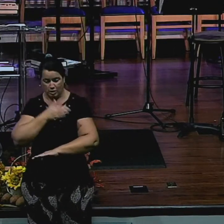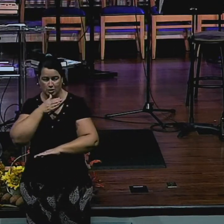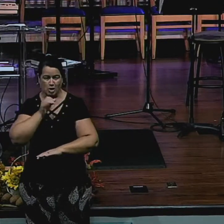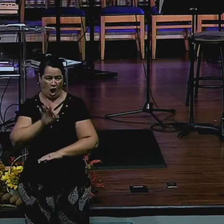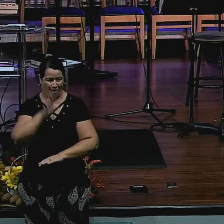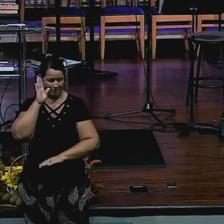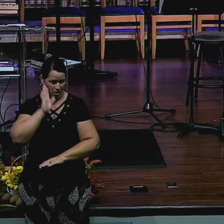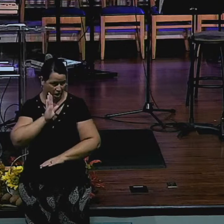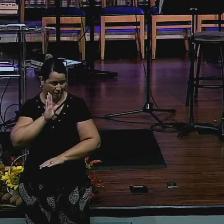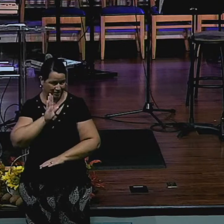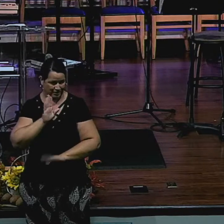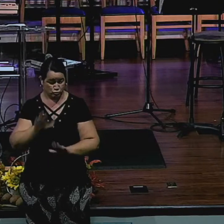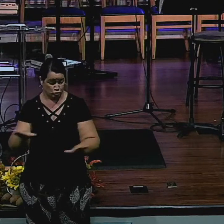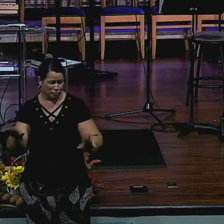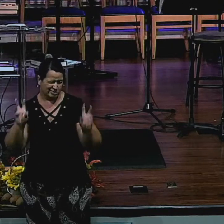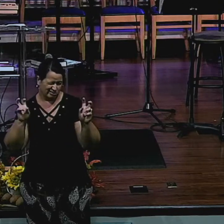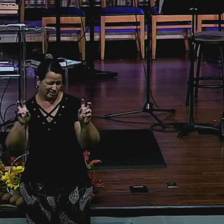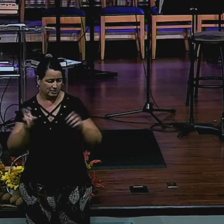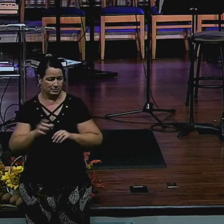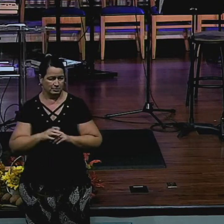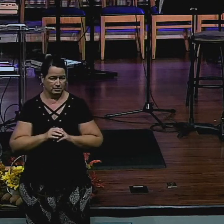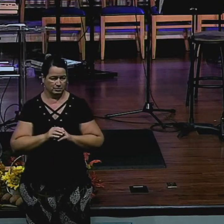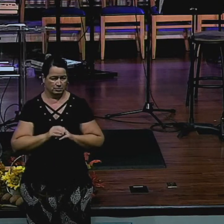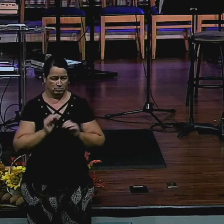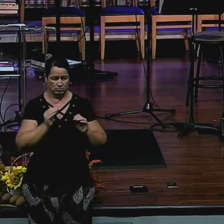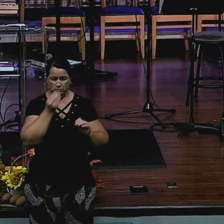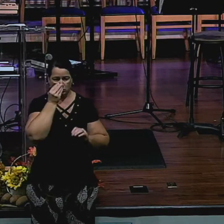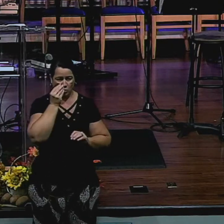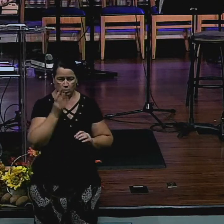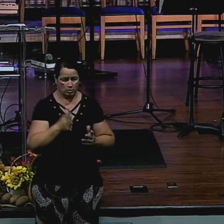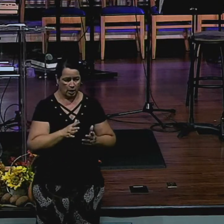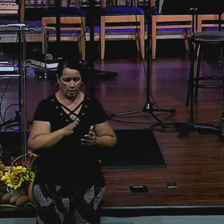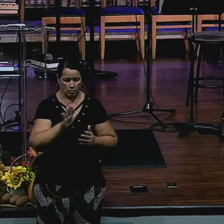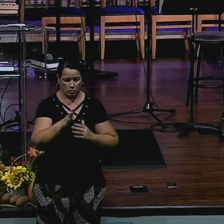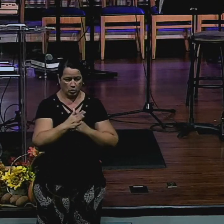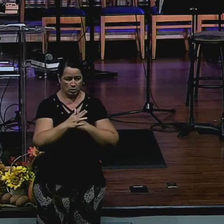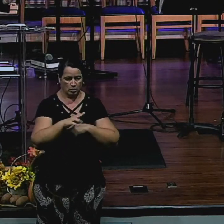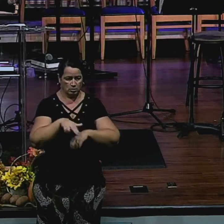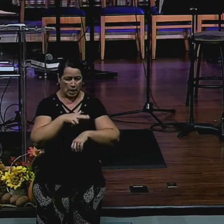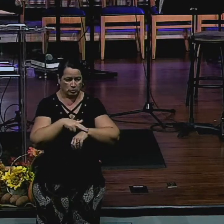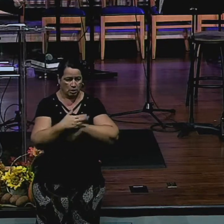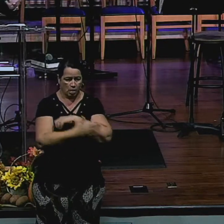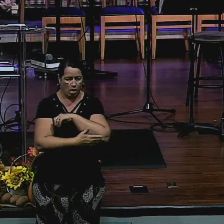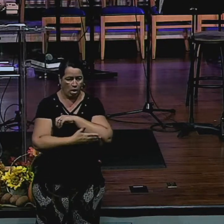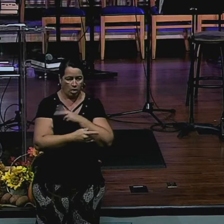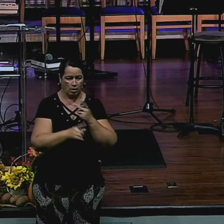No Jew, no Greek, no male, no female, no slave, no free.